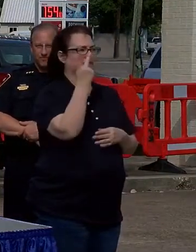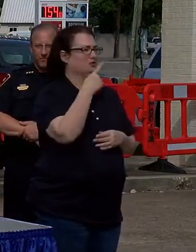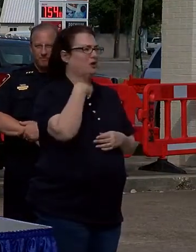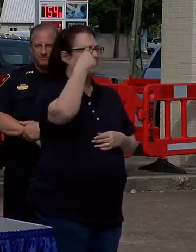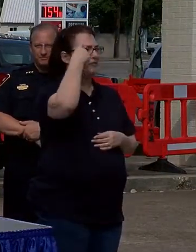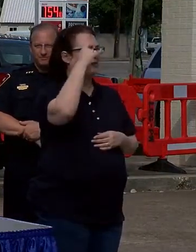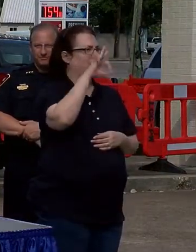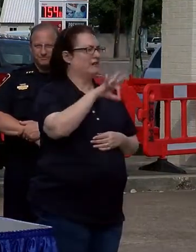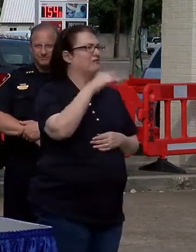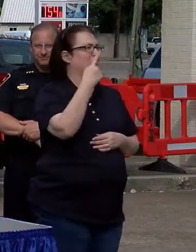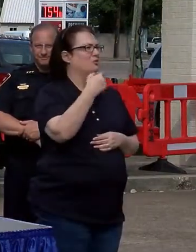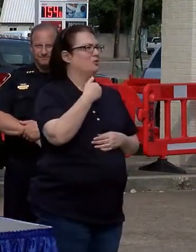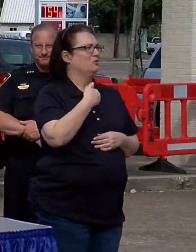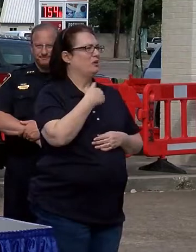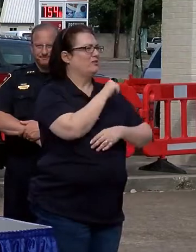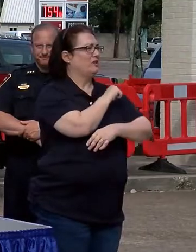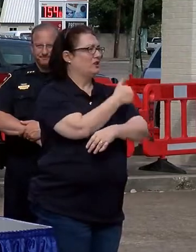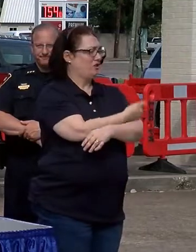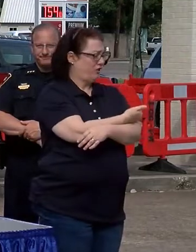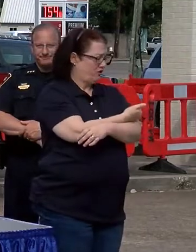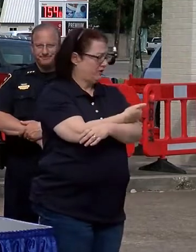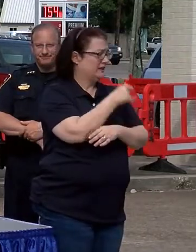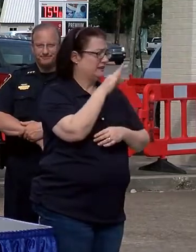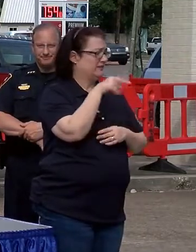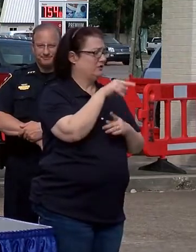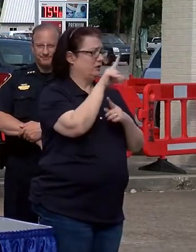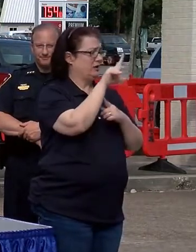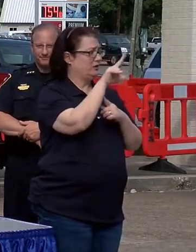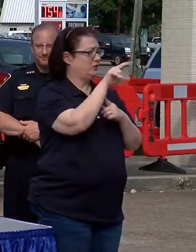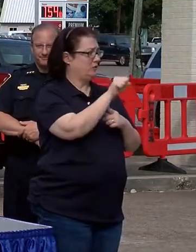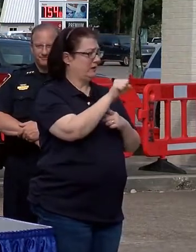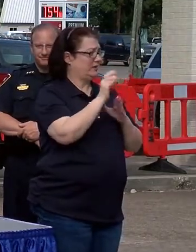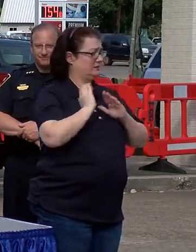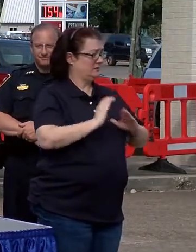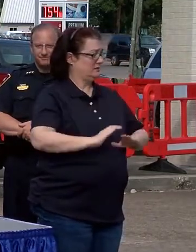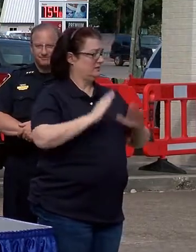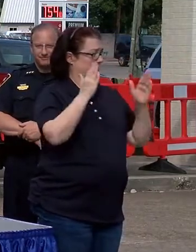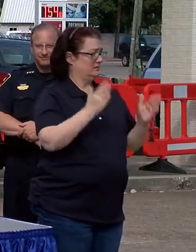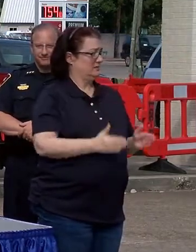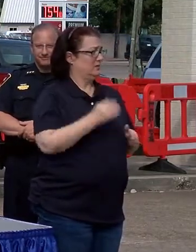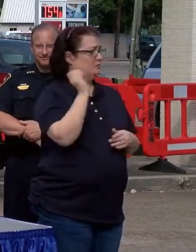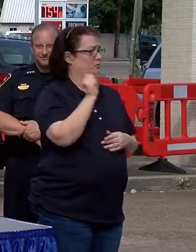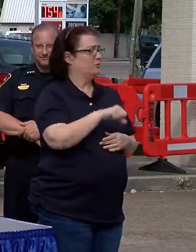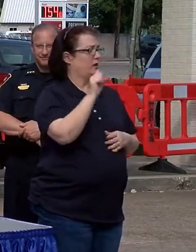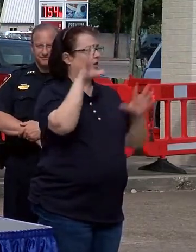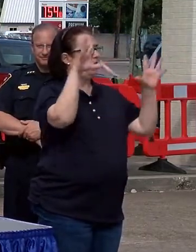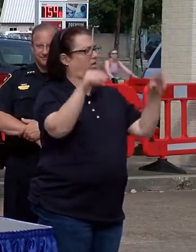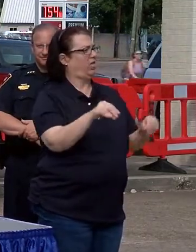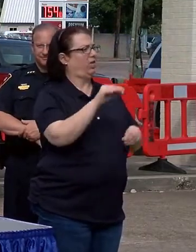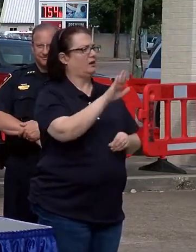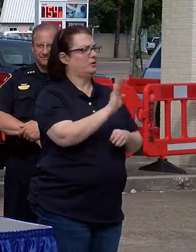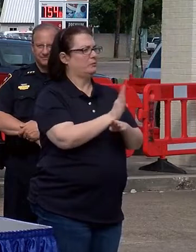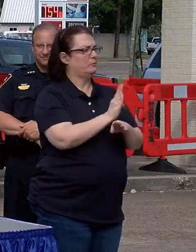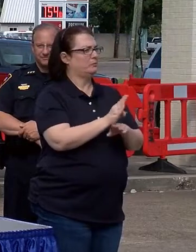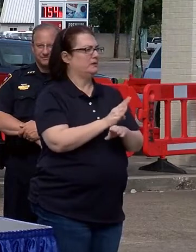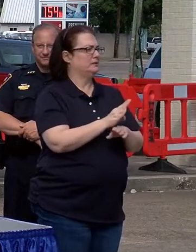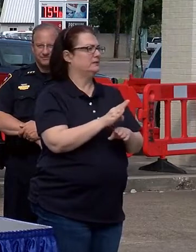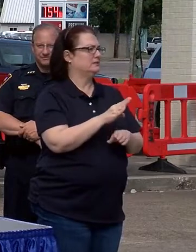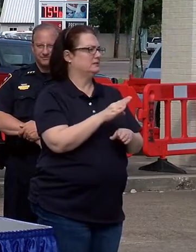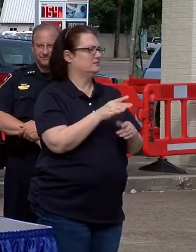head. One, we have the authority to, within, if you're an LUS customer, we have the authority to pull your power. It's not something we want to do. And by the